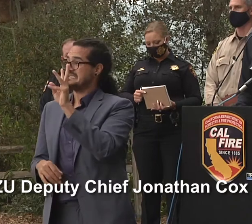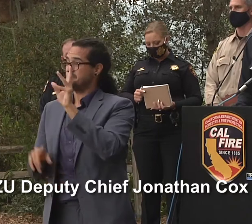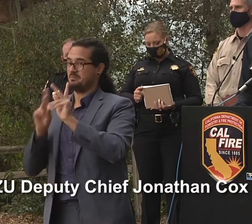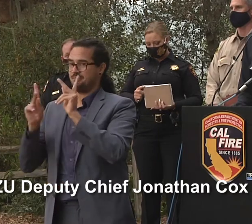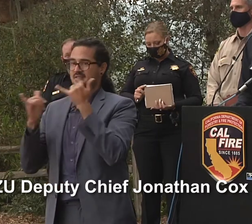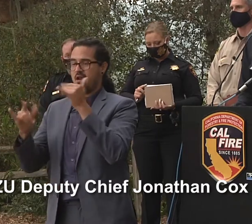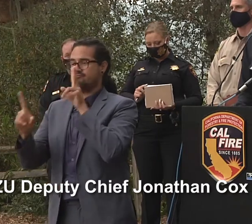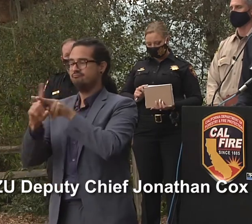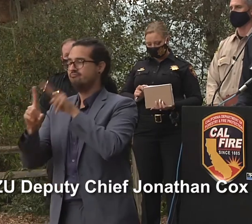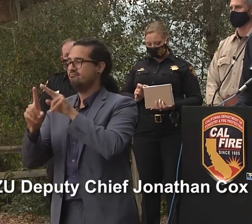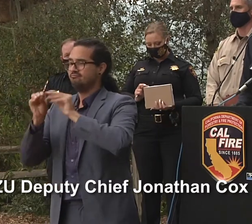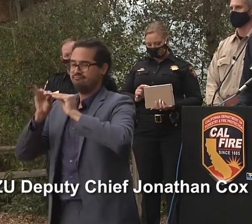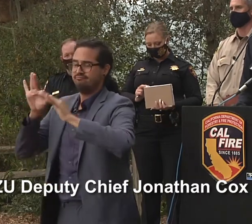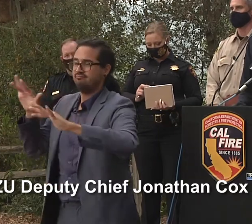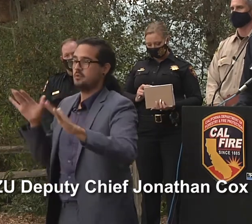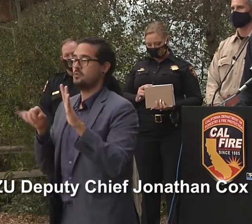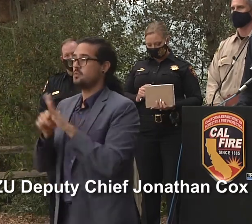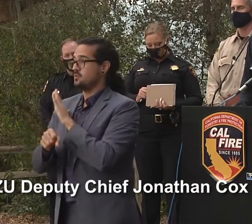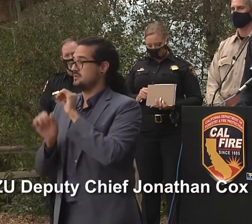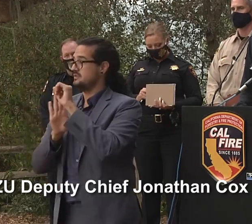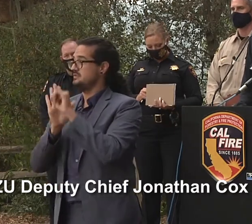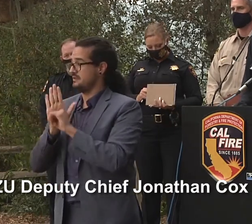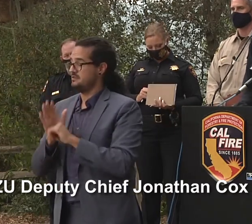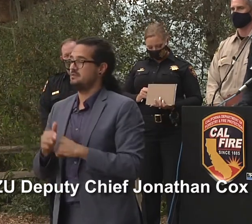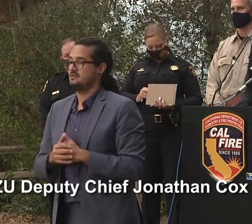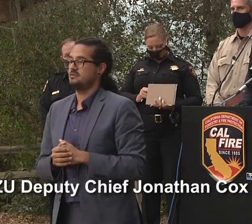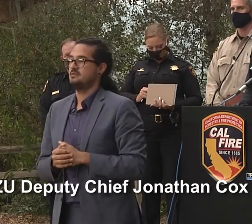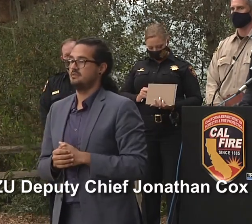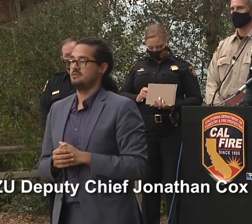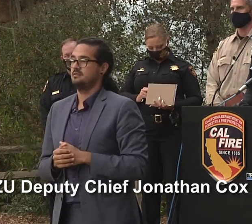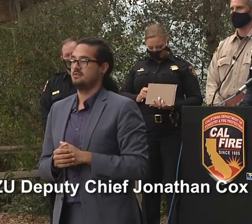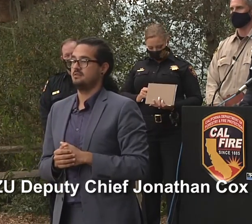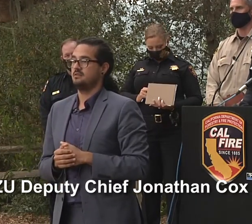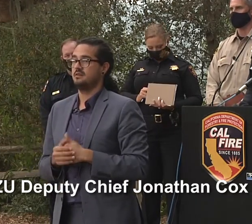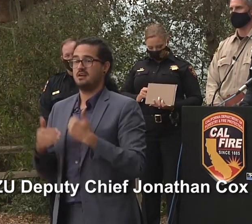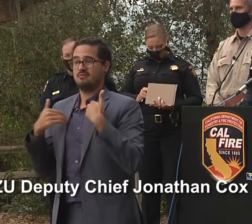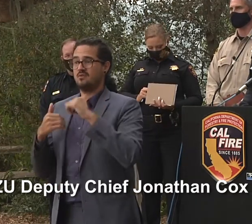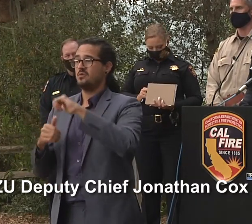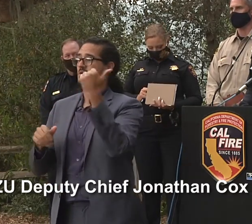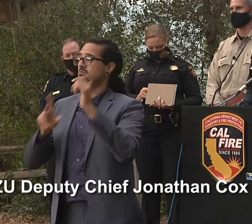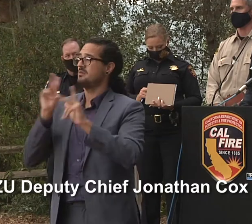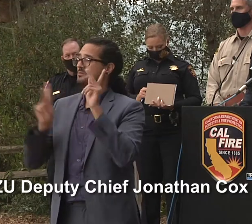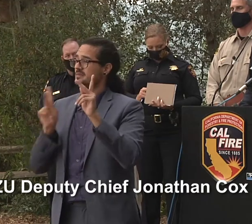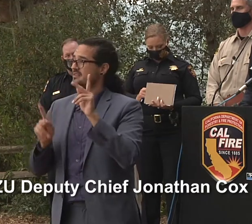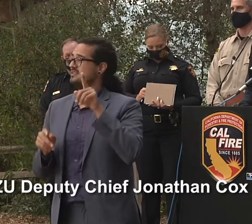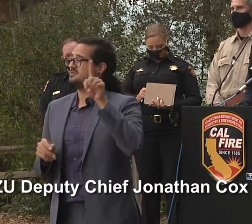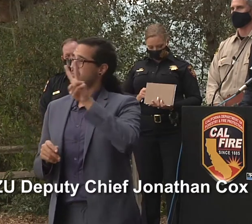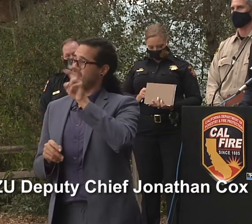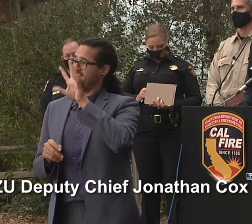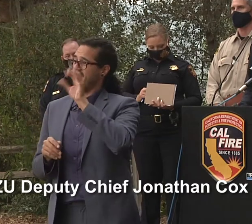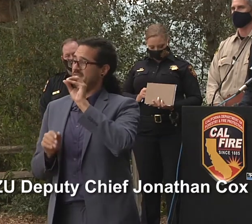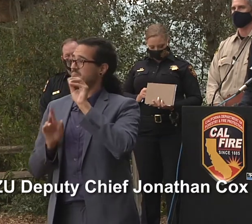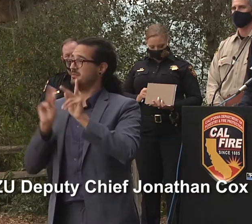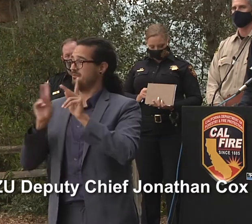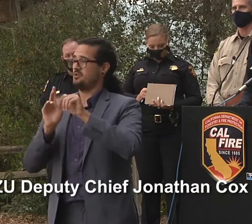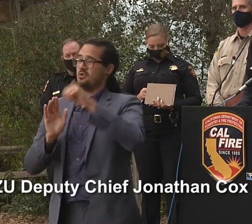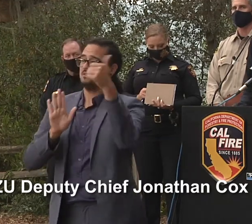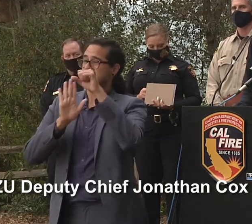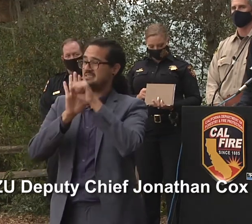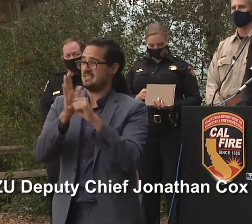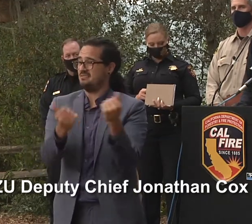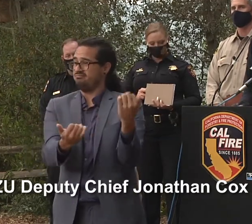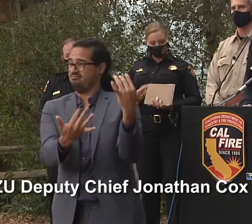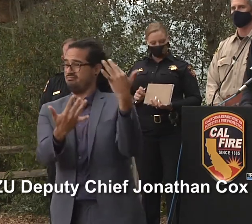of state in California assisting us, and we have an additional 26 engines from other states inbound to